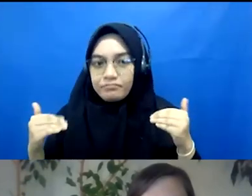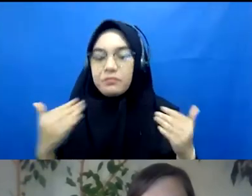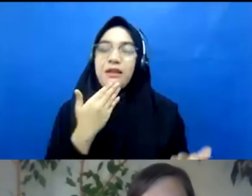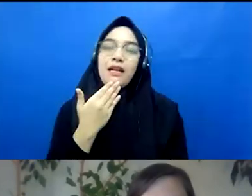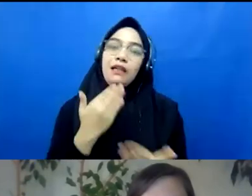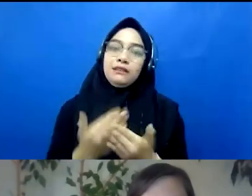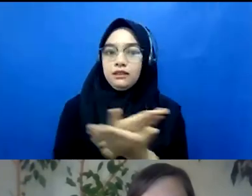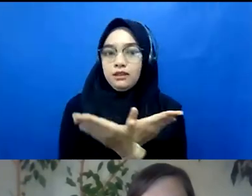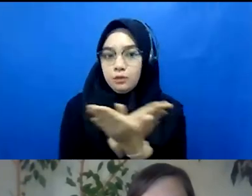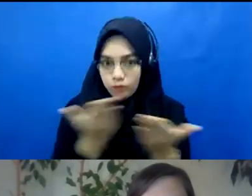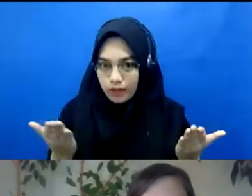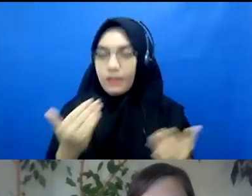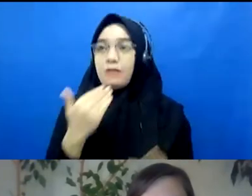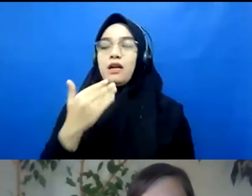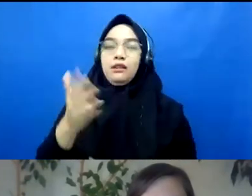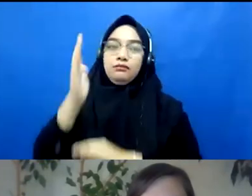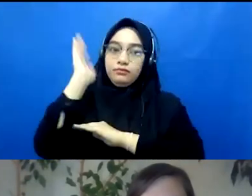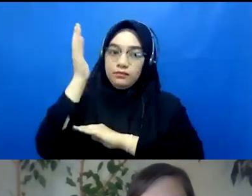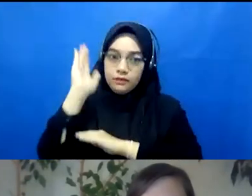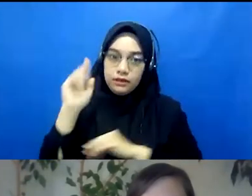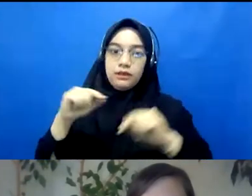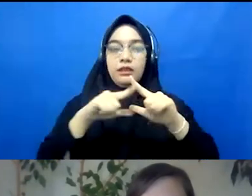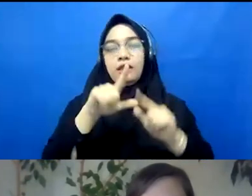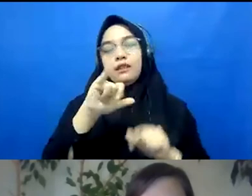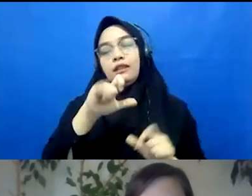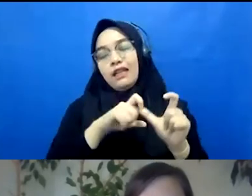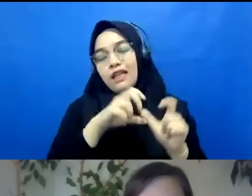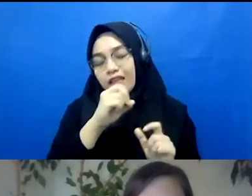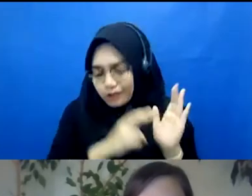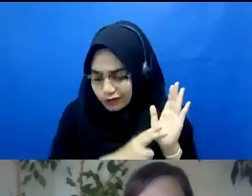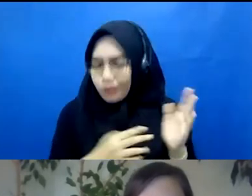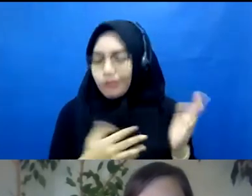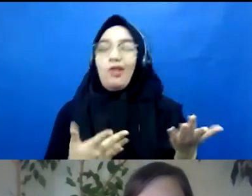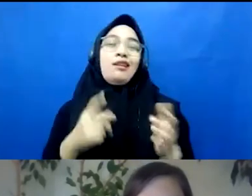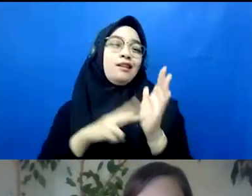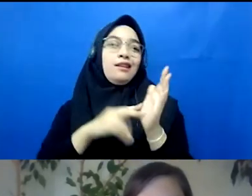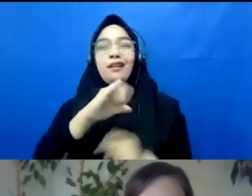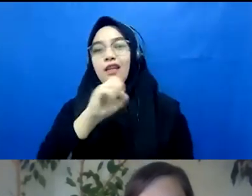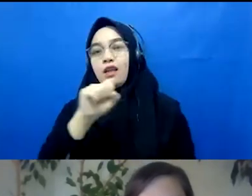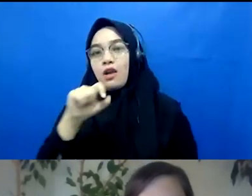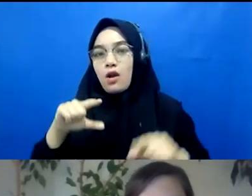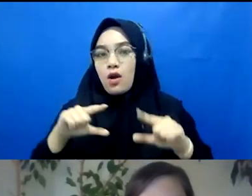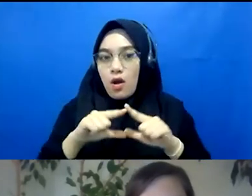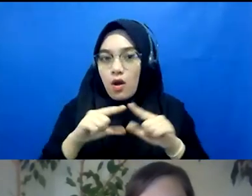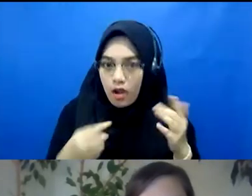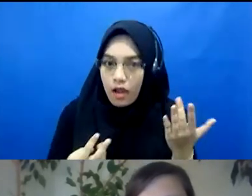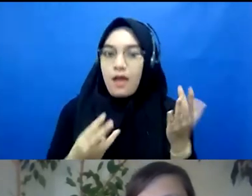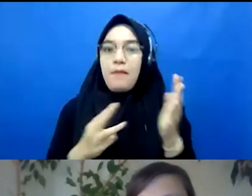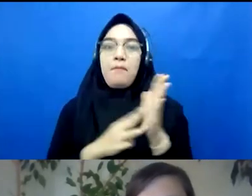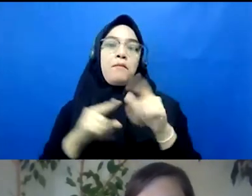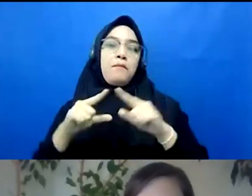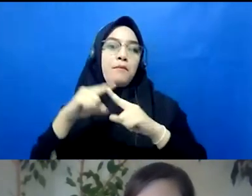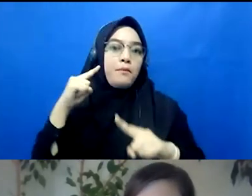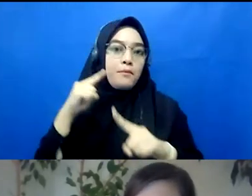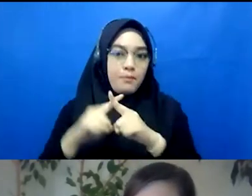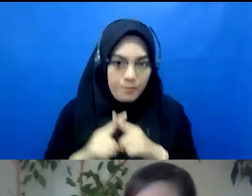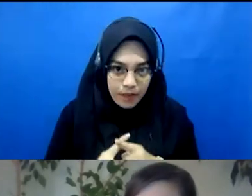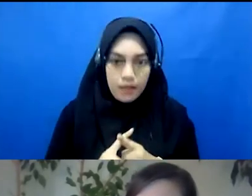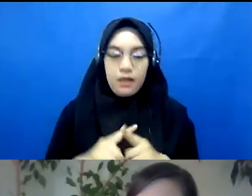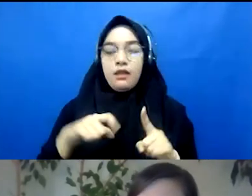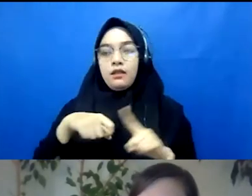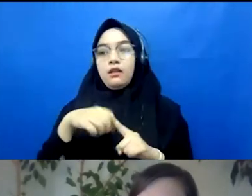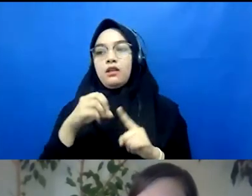Thank you all our speakers, Alison, Nicola, to Max, Sokni, to Victoria, and even Seng Chun, who's not with